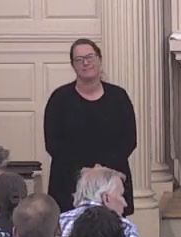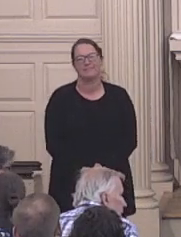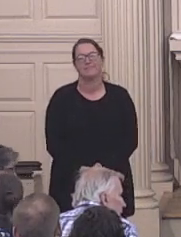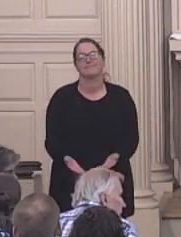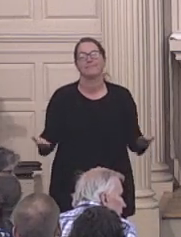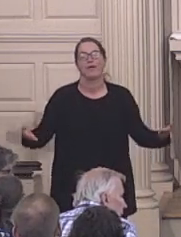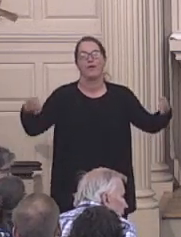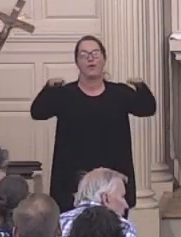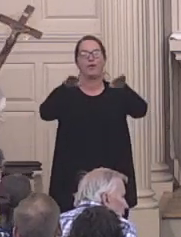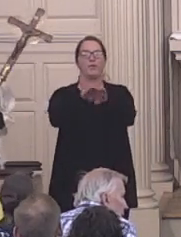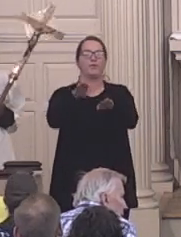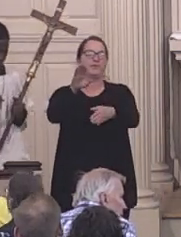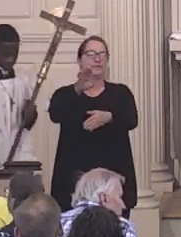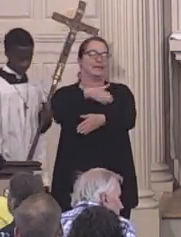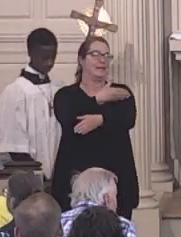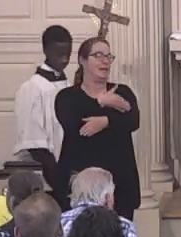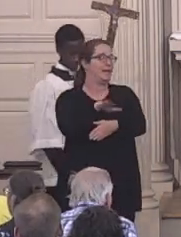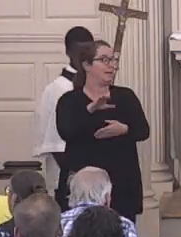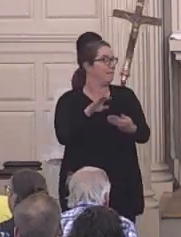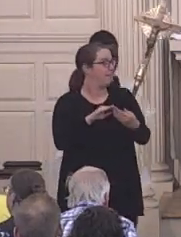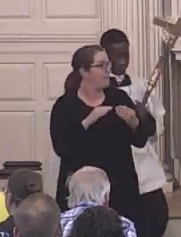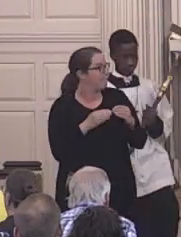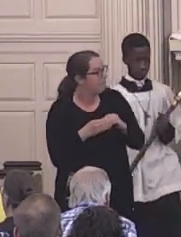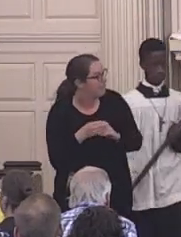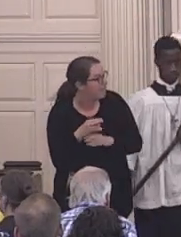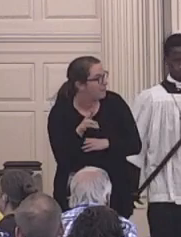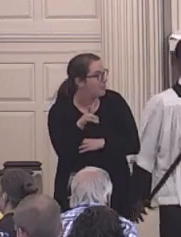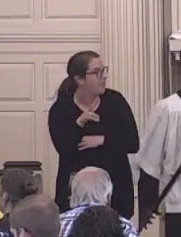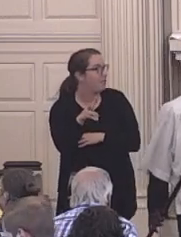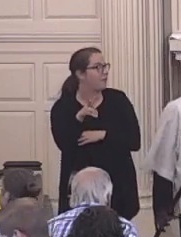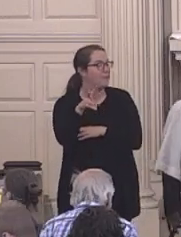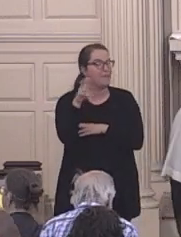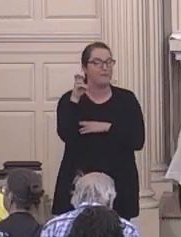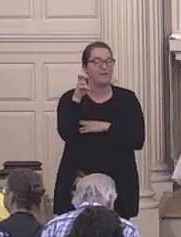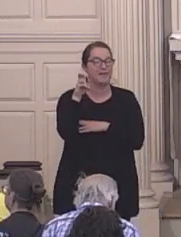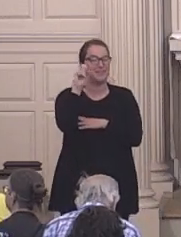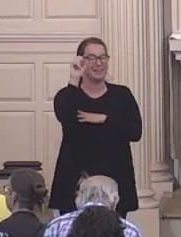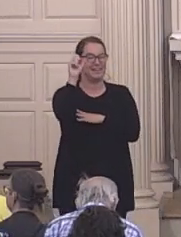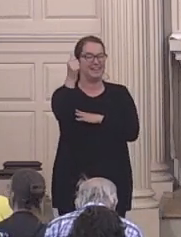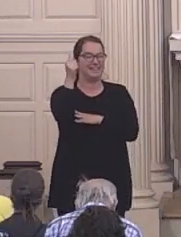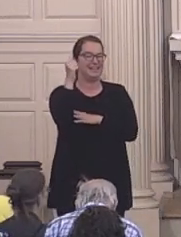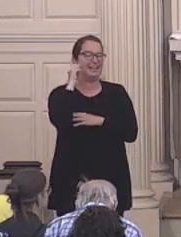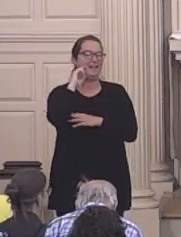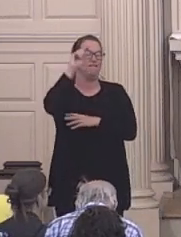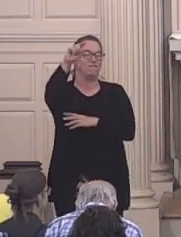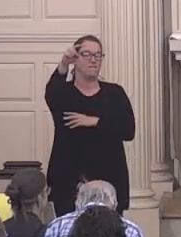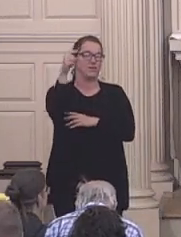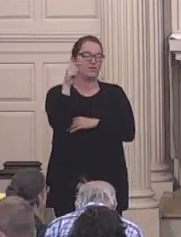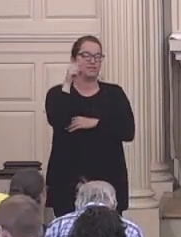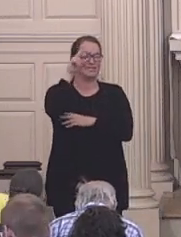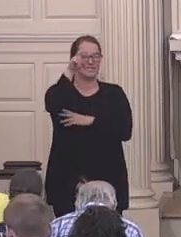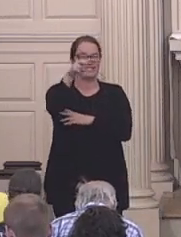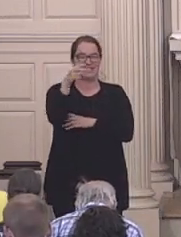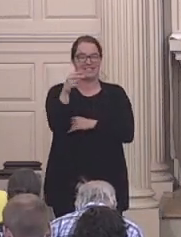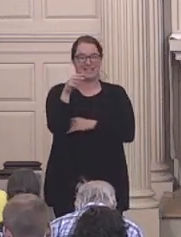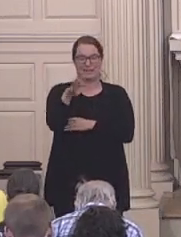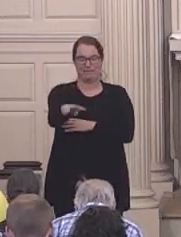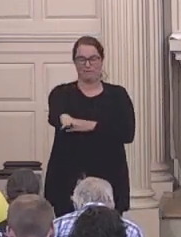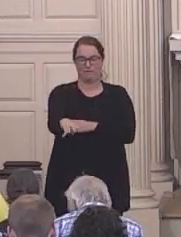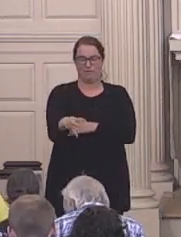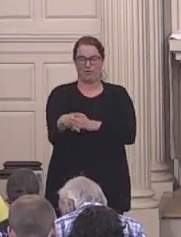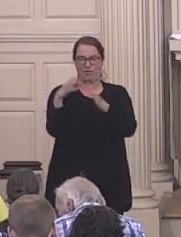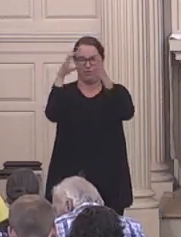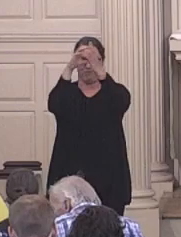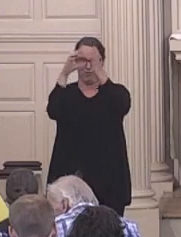Our closing hymn can be found at number 210. We will sing verses 1, 2, and 4.